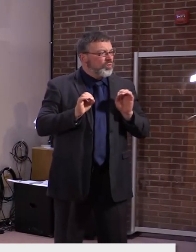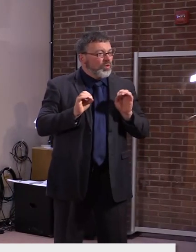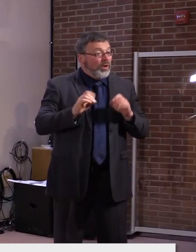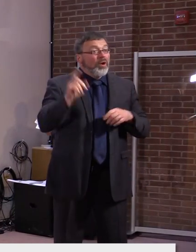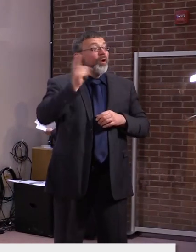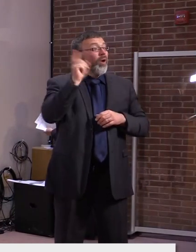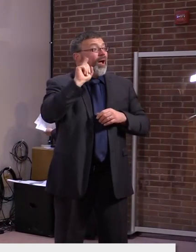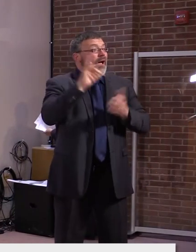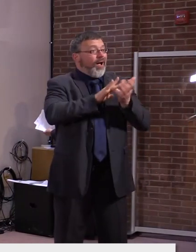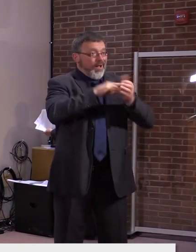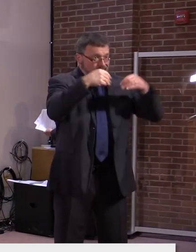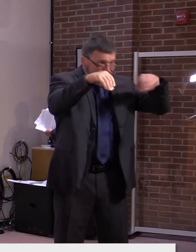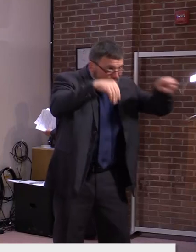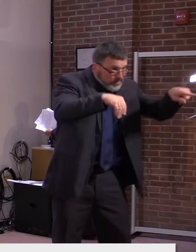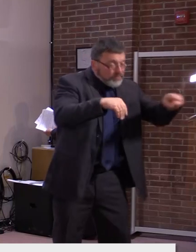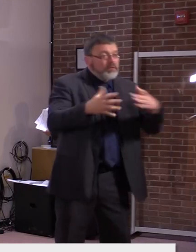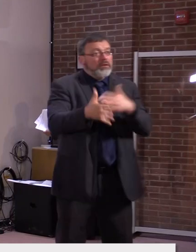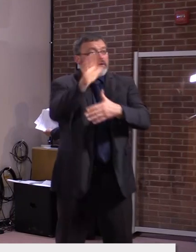visit